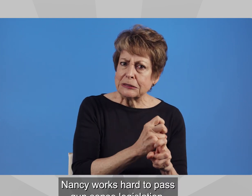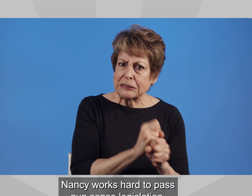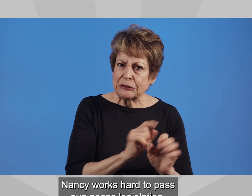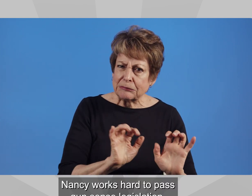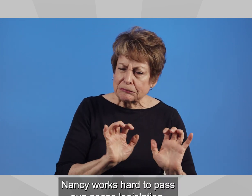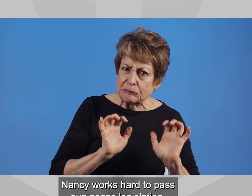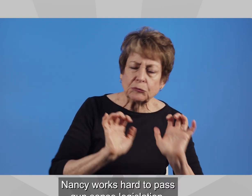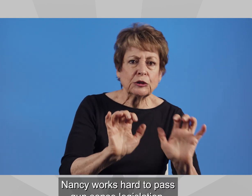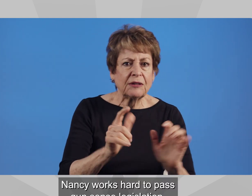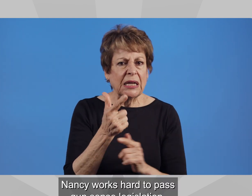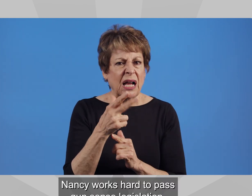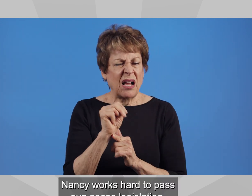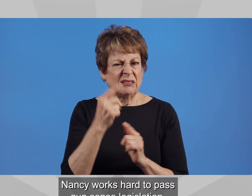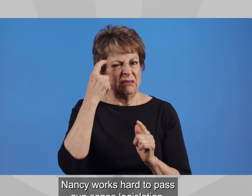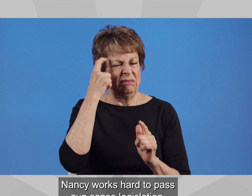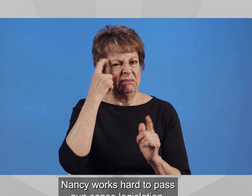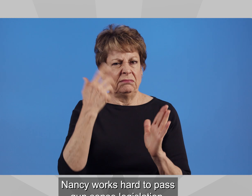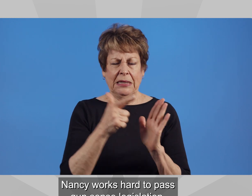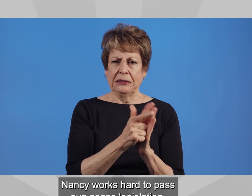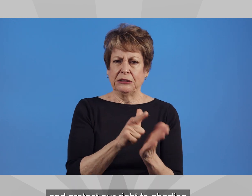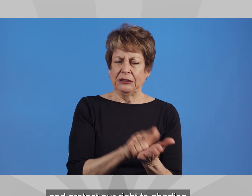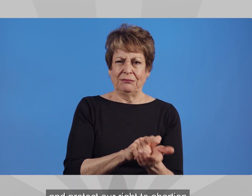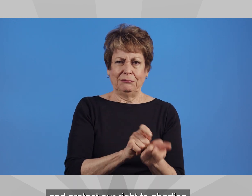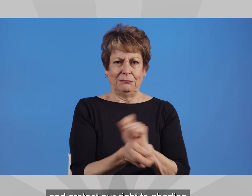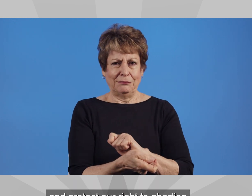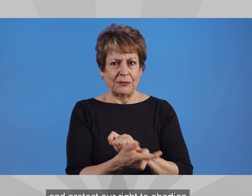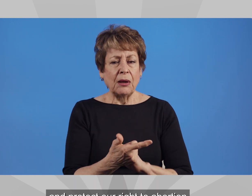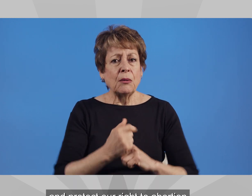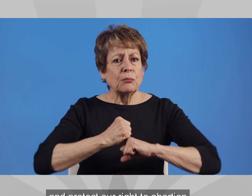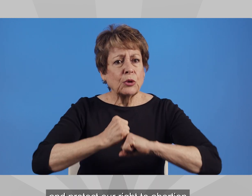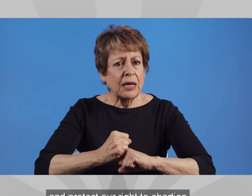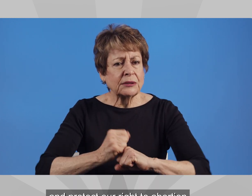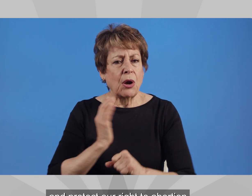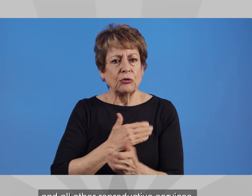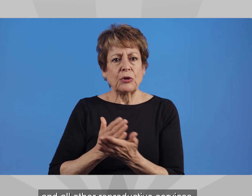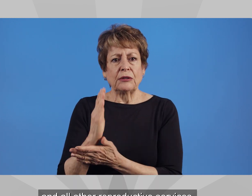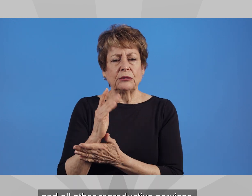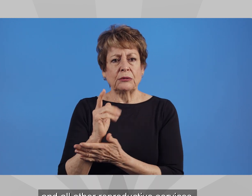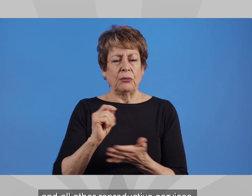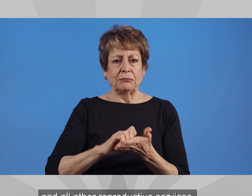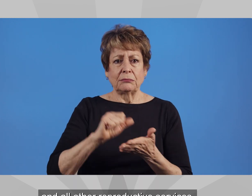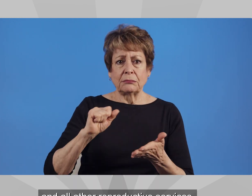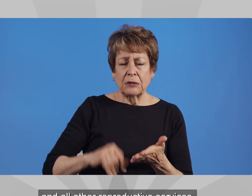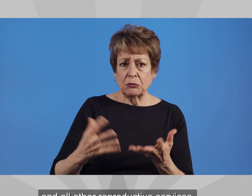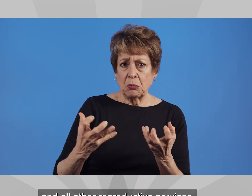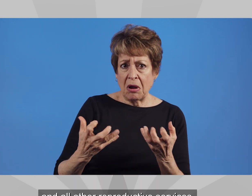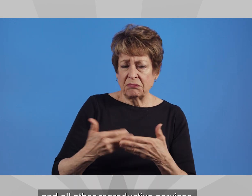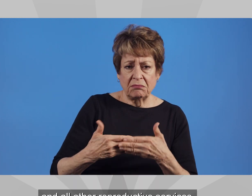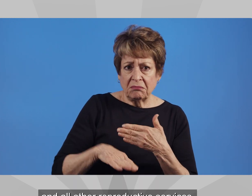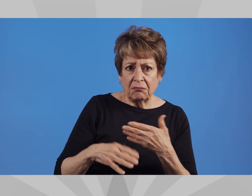Nancy works hard to pass gun sense legislation and protect our right to abortion and all other